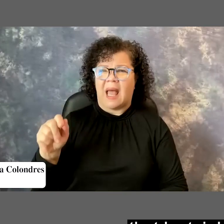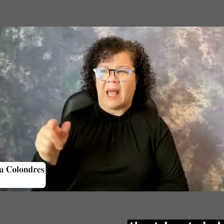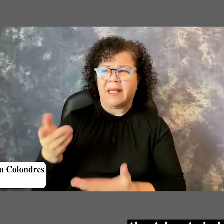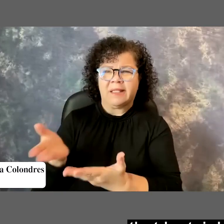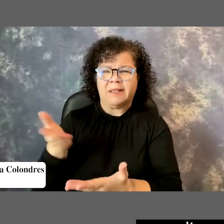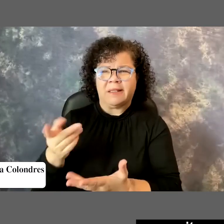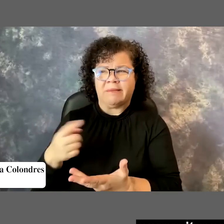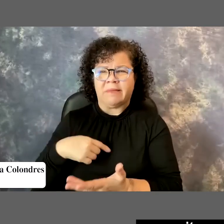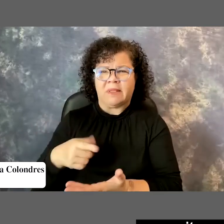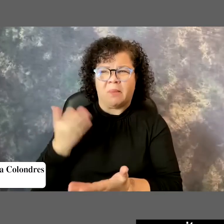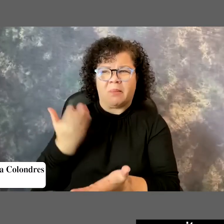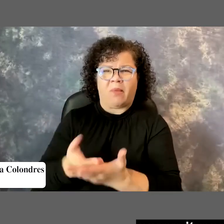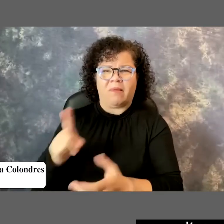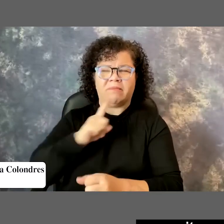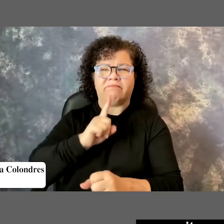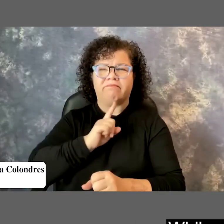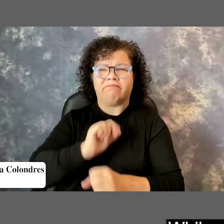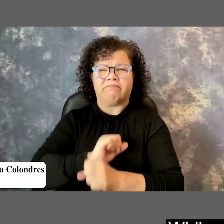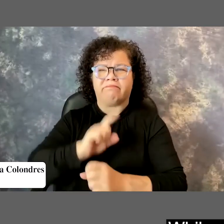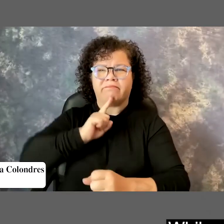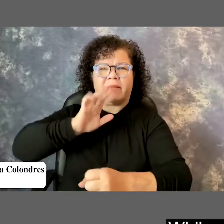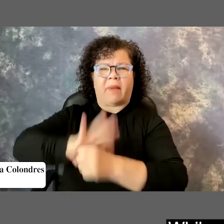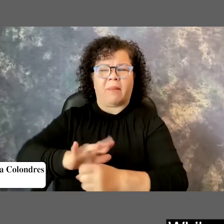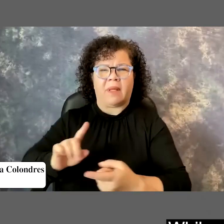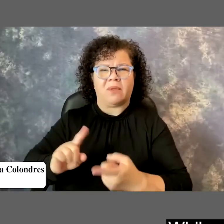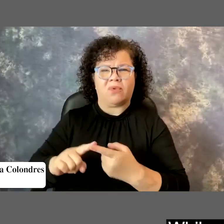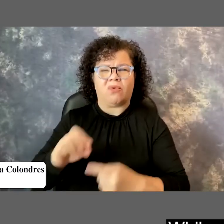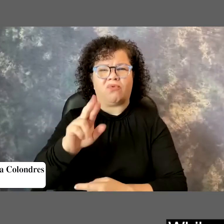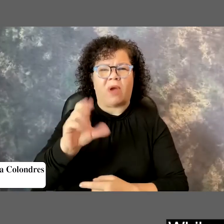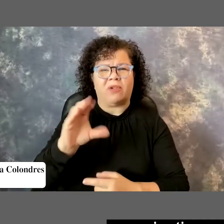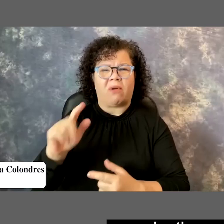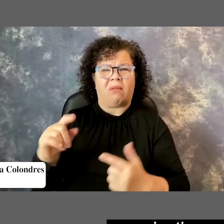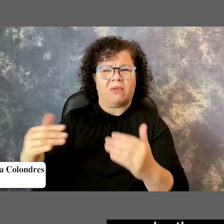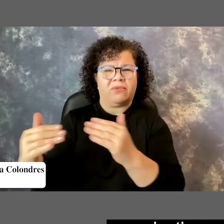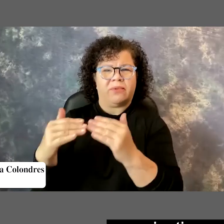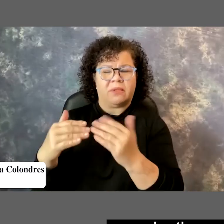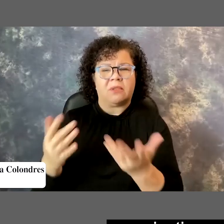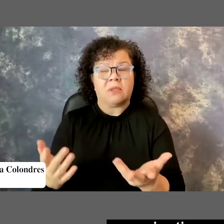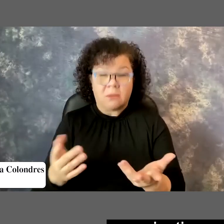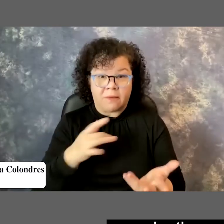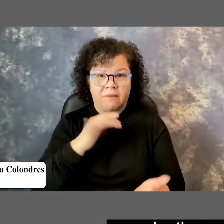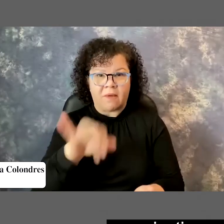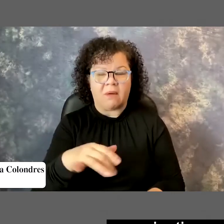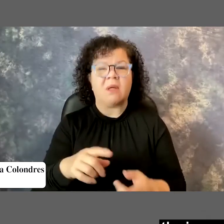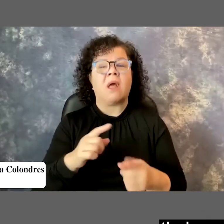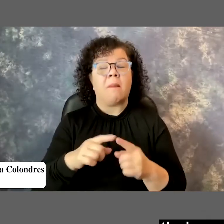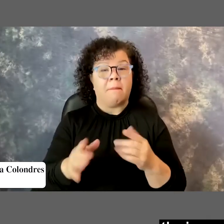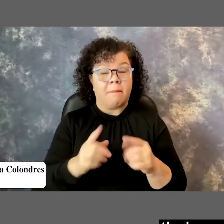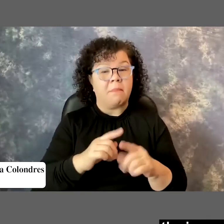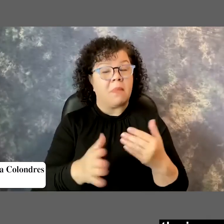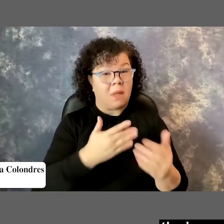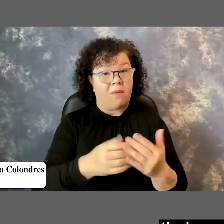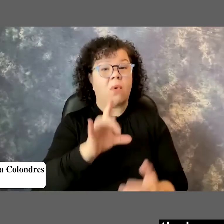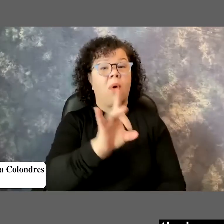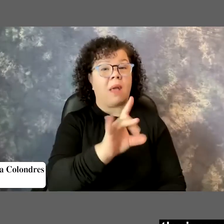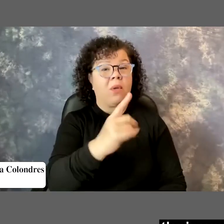true commitment to racial justice. While overall 81% of organizations said that we celebrate their work